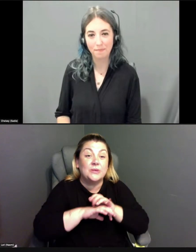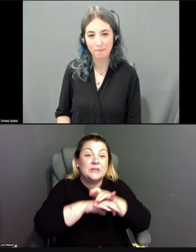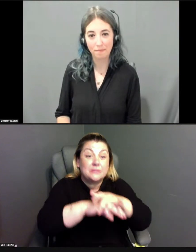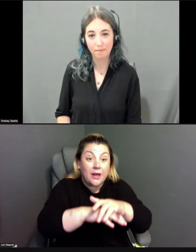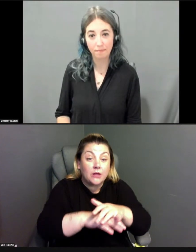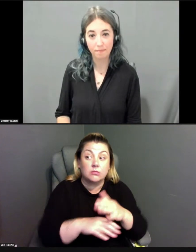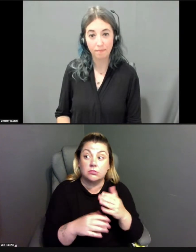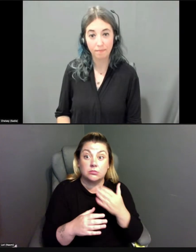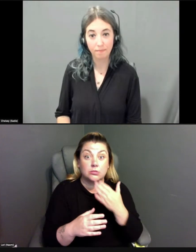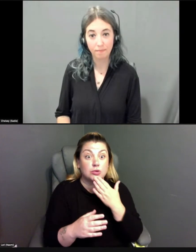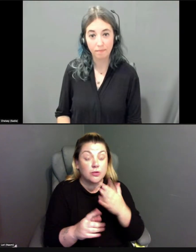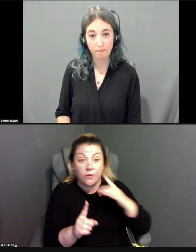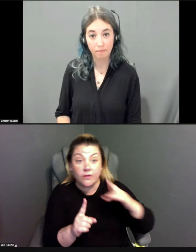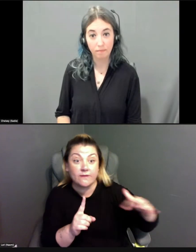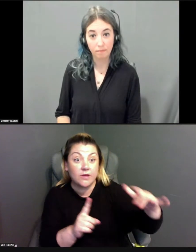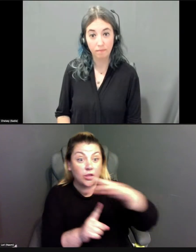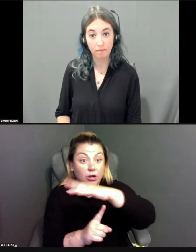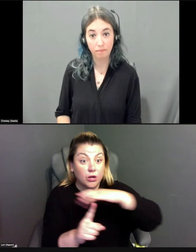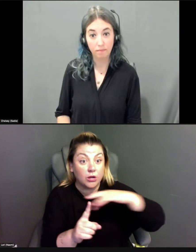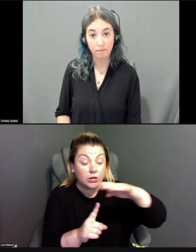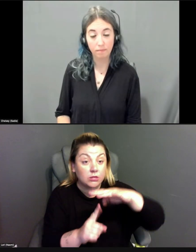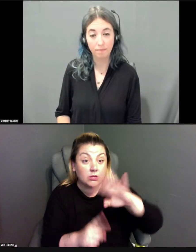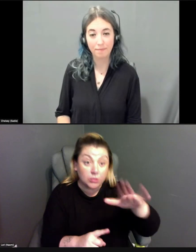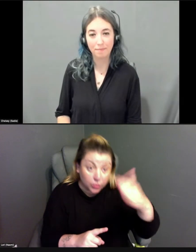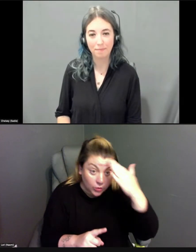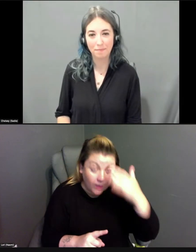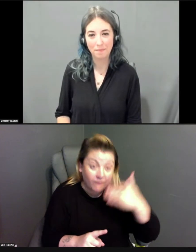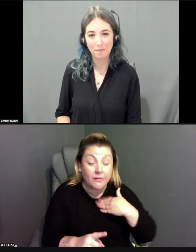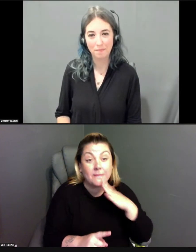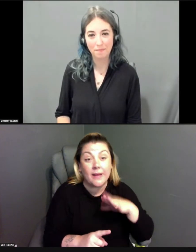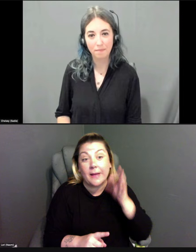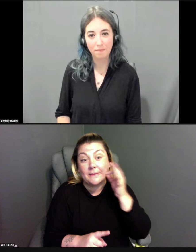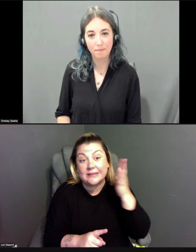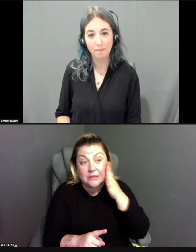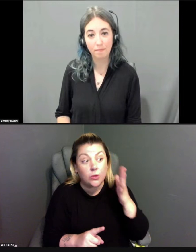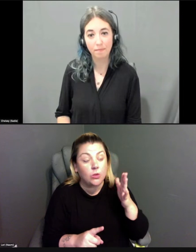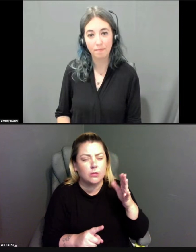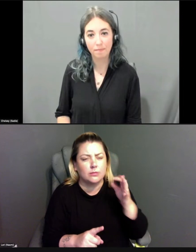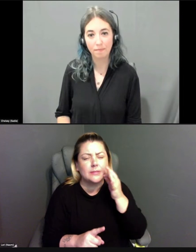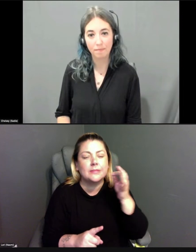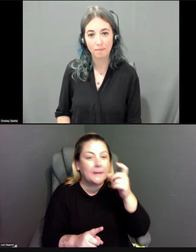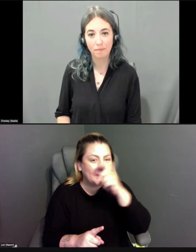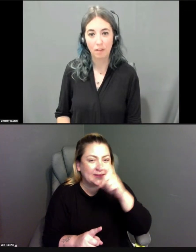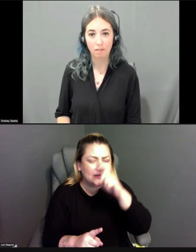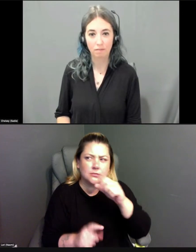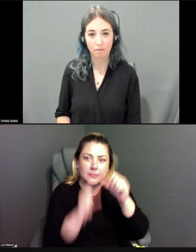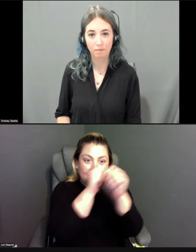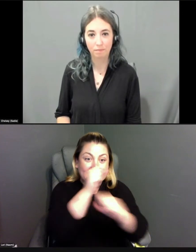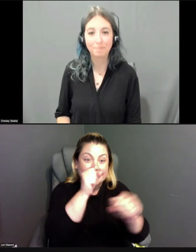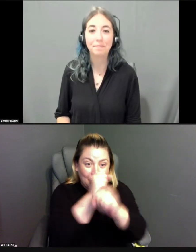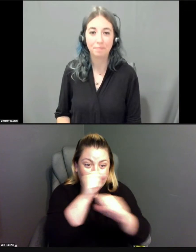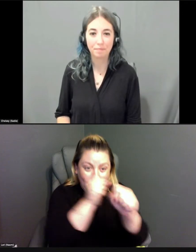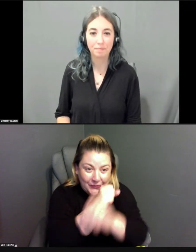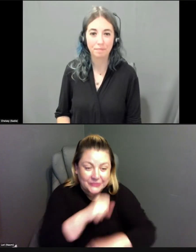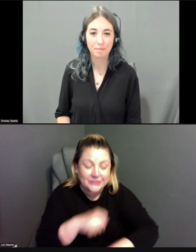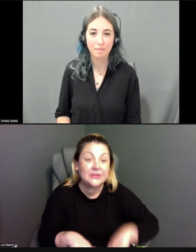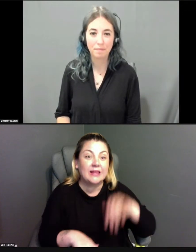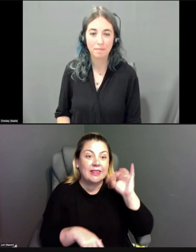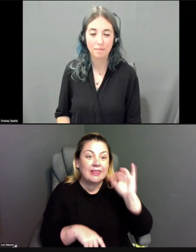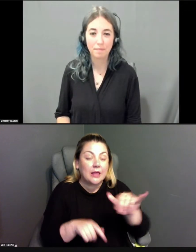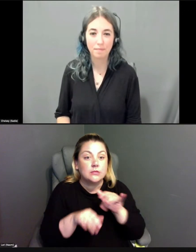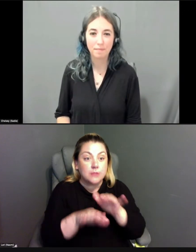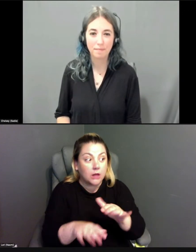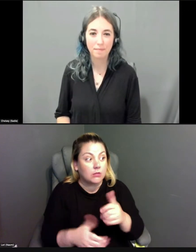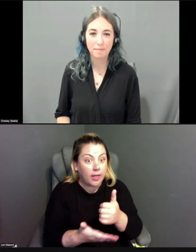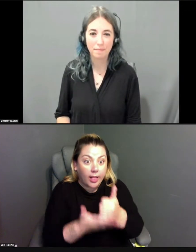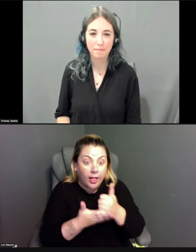mosquito issue that this spider was probably helping with a lot. Oh, yeah. You know, that all in all, my